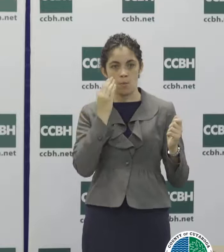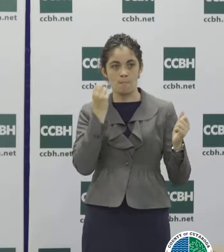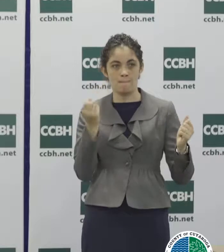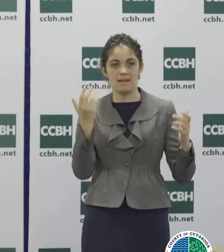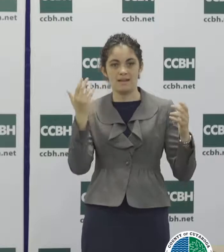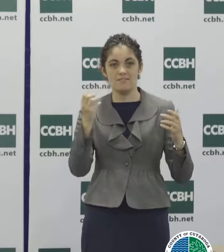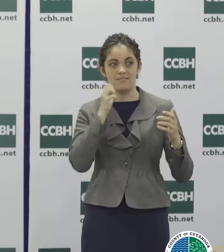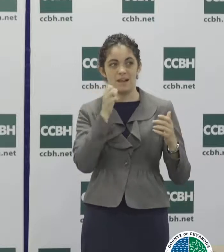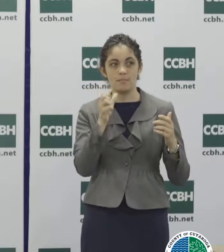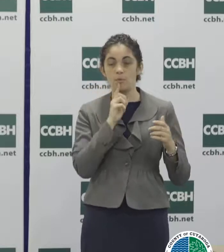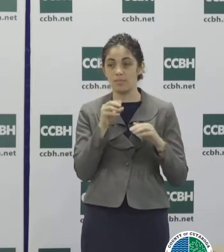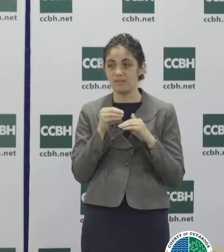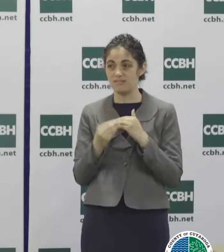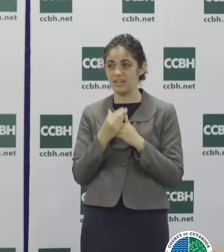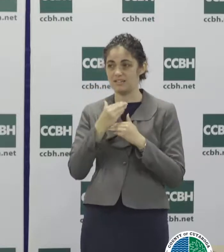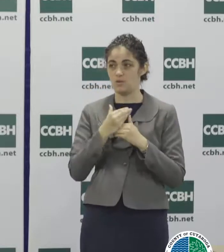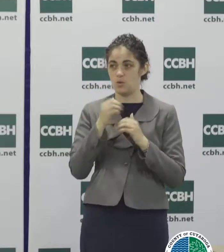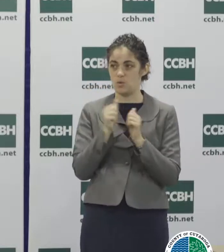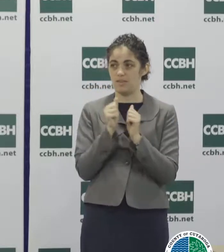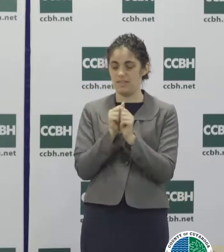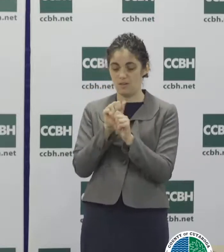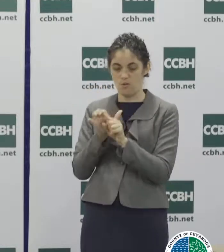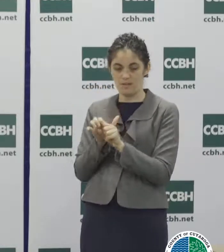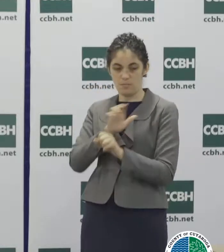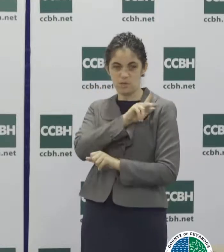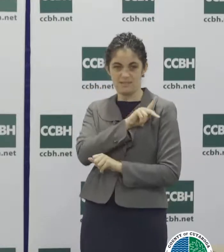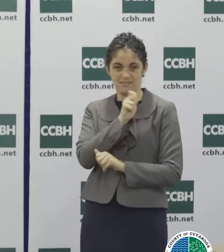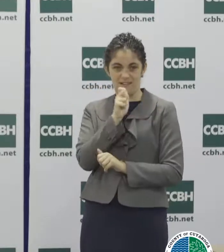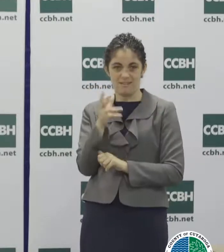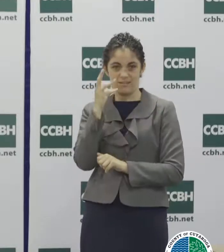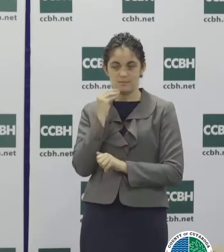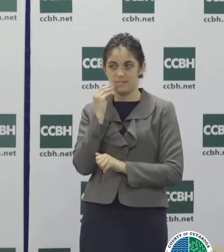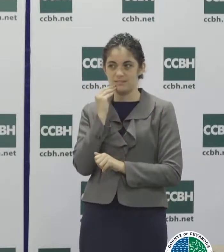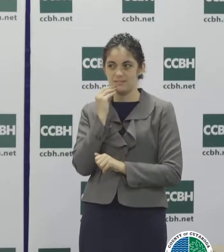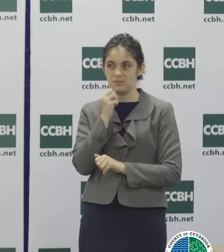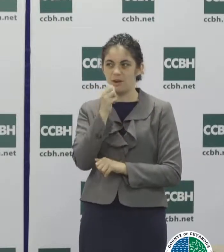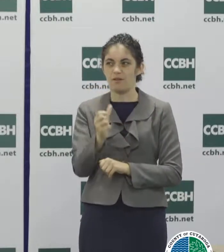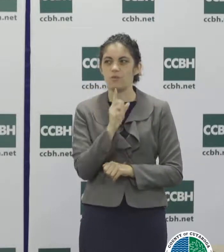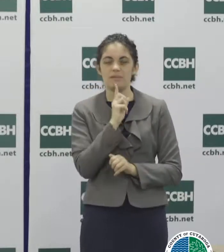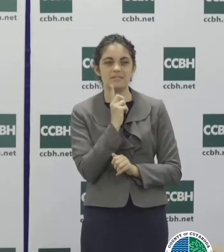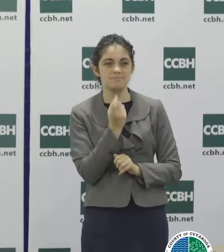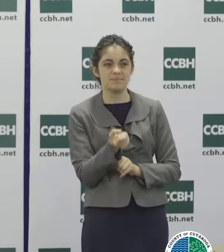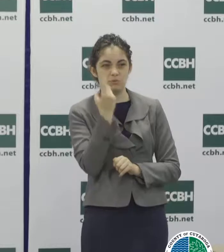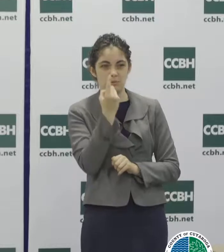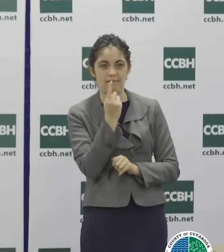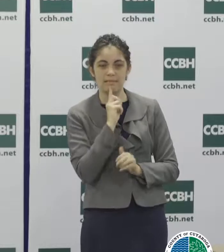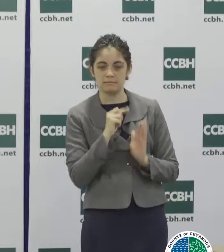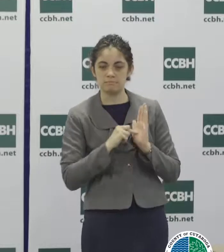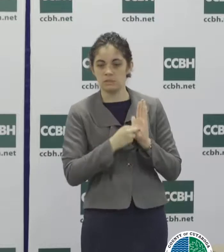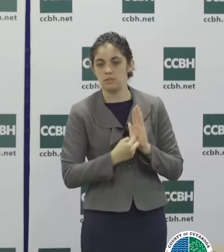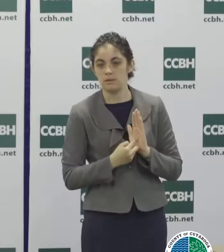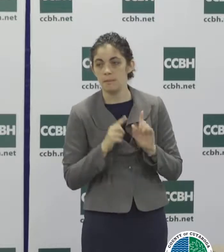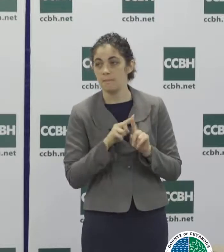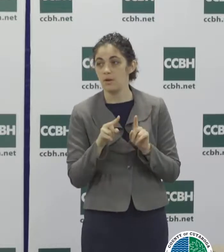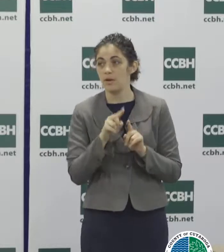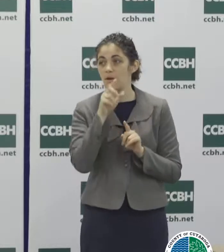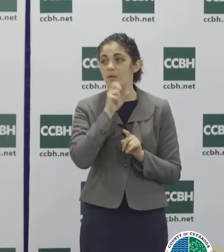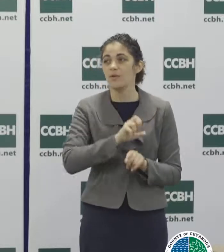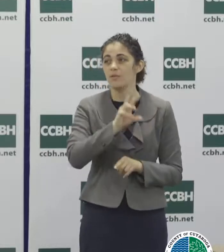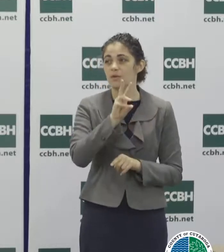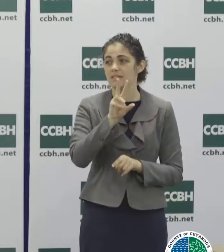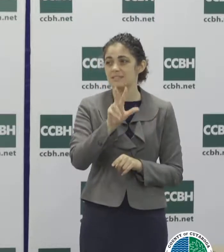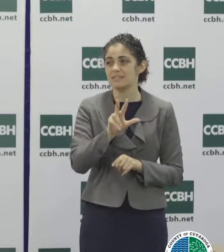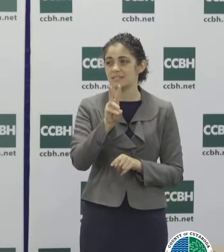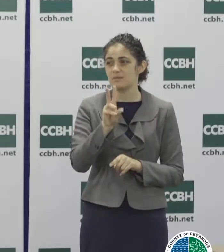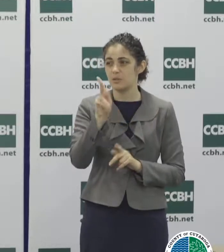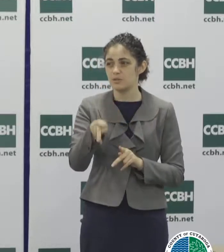maybe if they haven't been affected yet by it personally, maybe don't realize how serious a risk it is. But we had a 36-year-old person